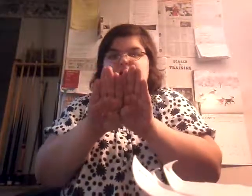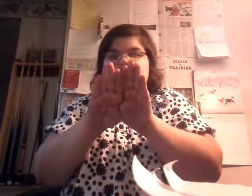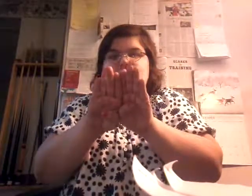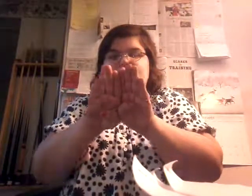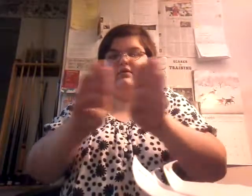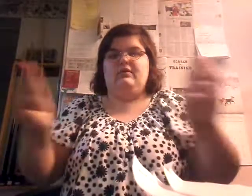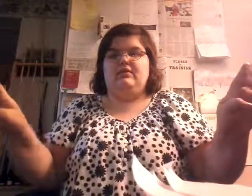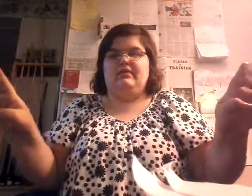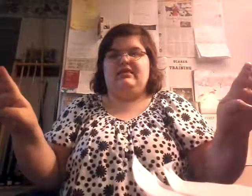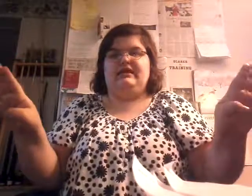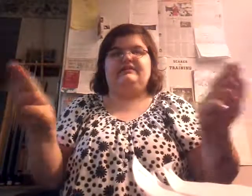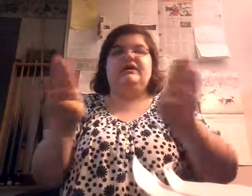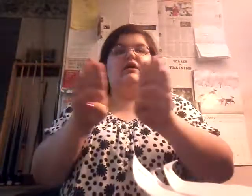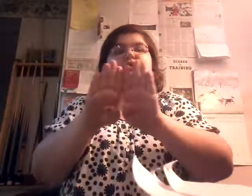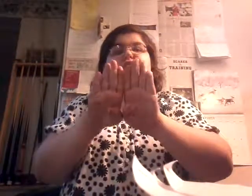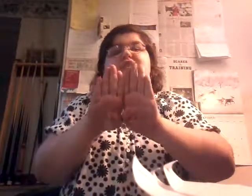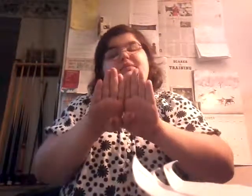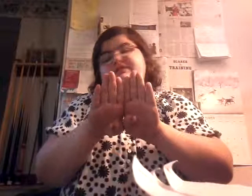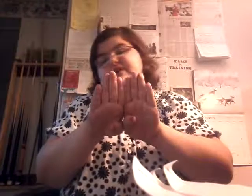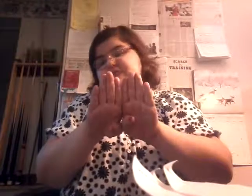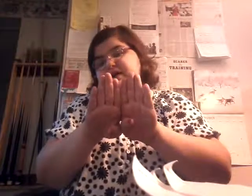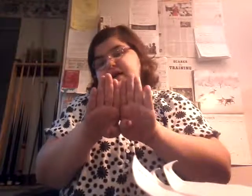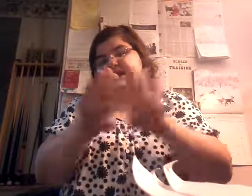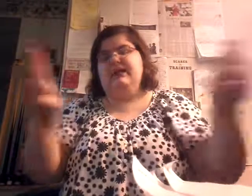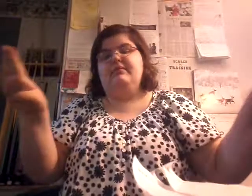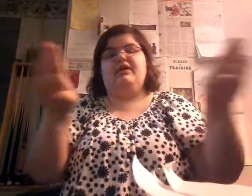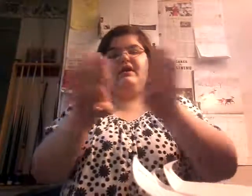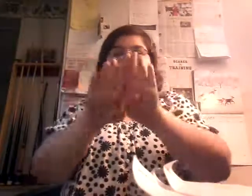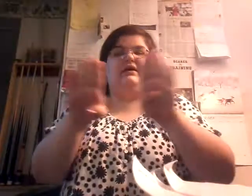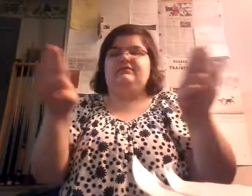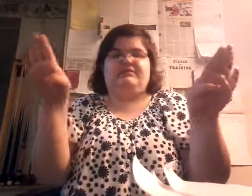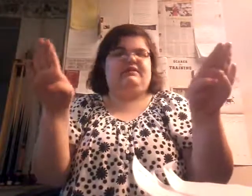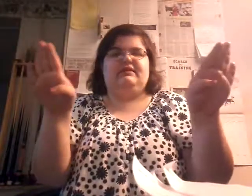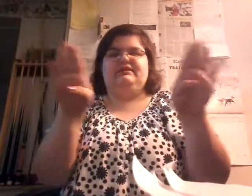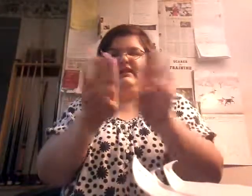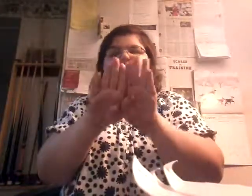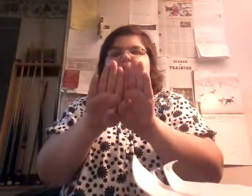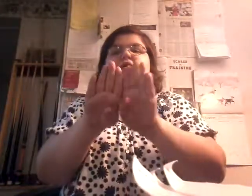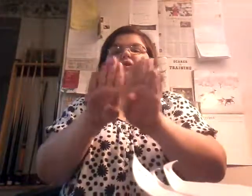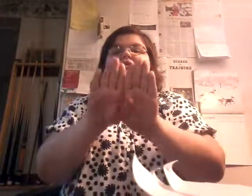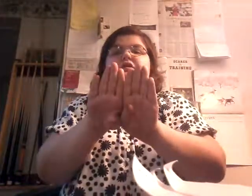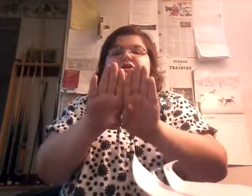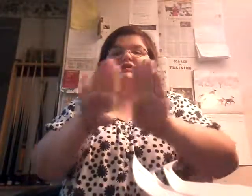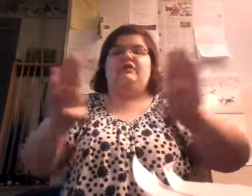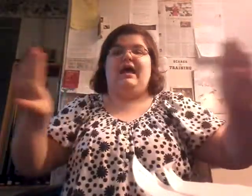and then like this, which also can be signed for barricade. Barricade and walls, basically the same thing. So you just go